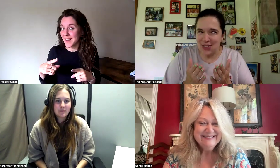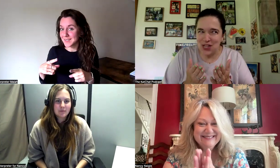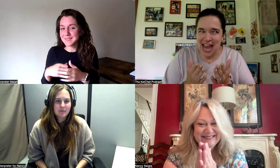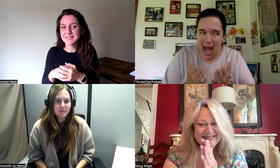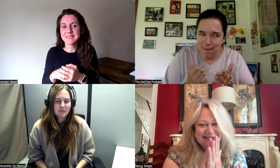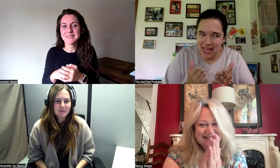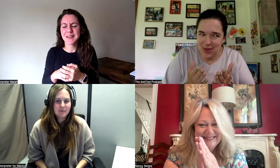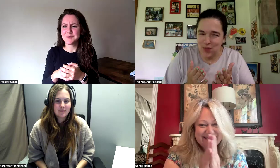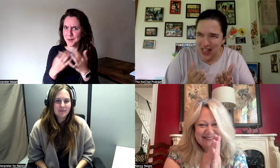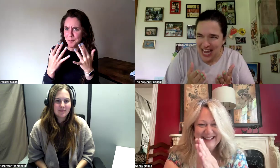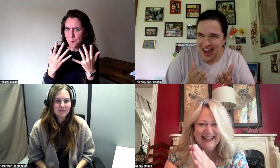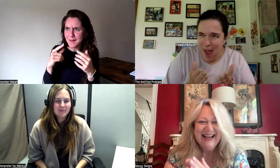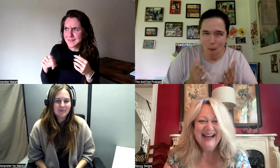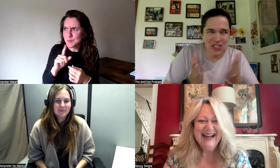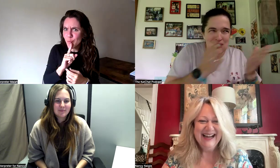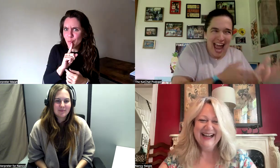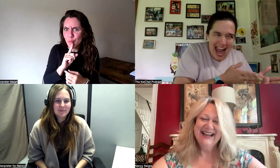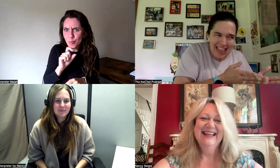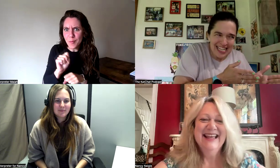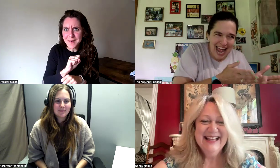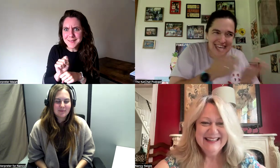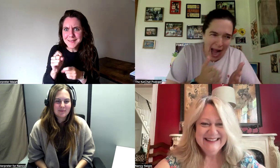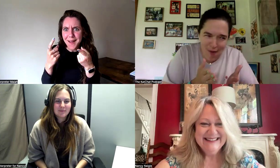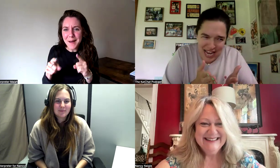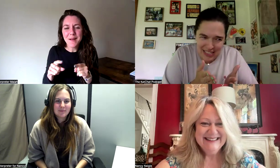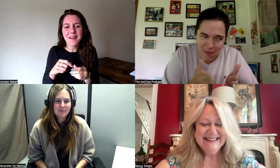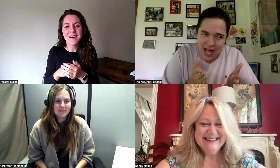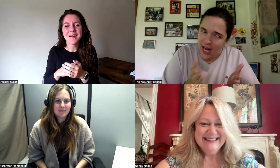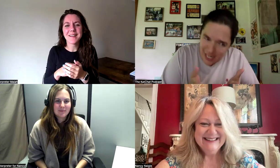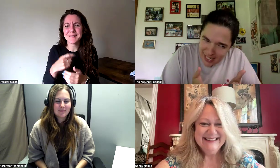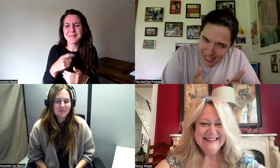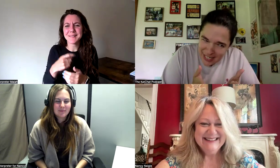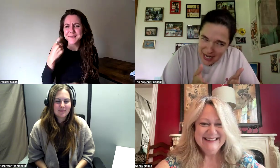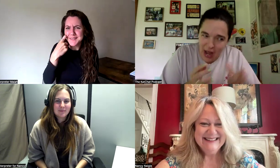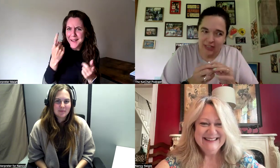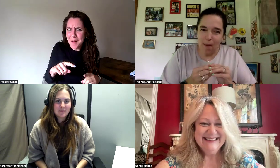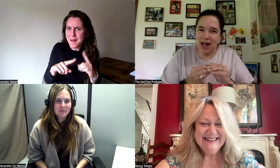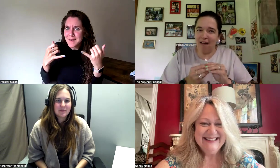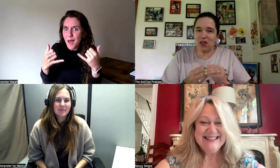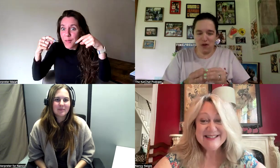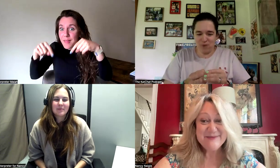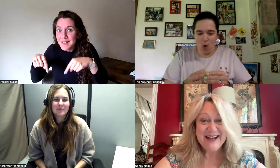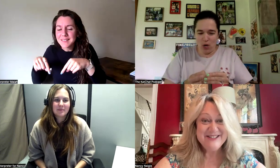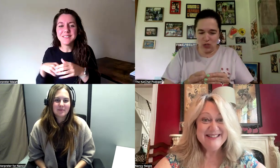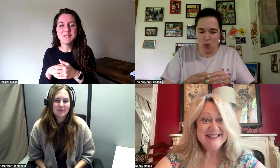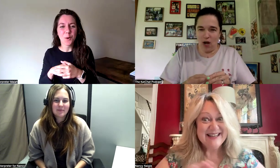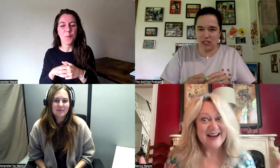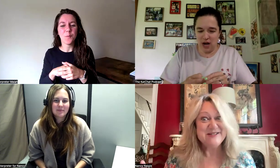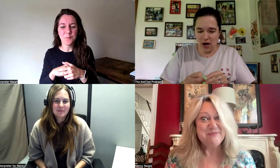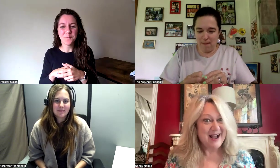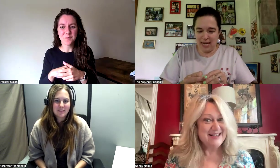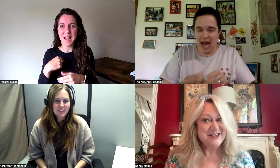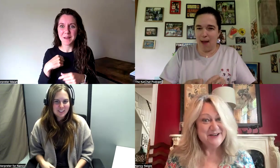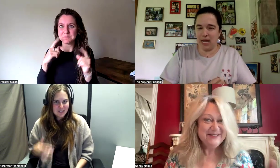this actually happening? Really? We should have it, and now this. I was like, something Did it have to look surprise? forward Did it to kind